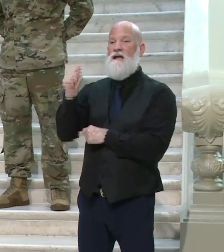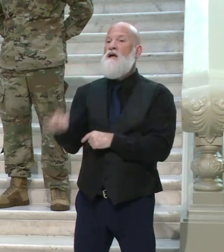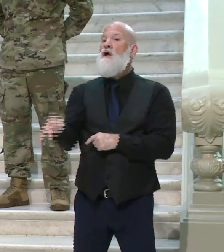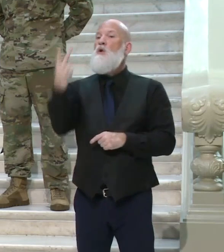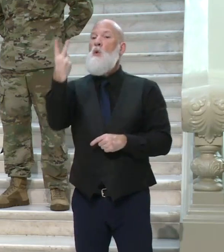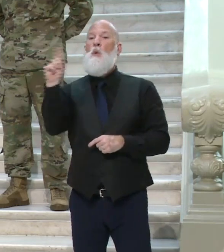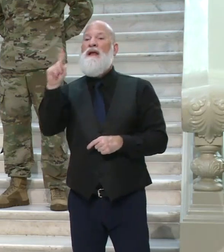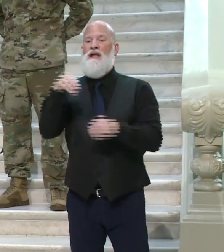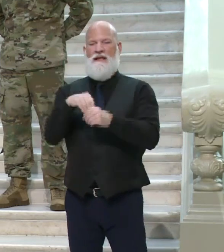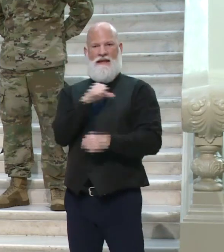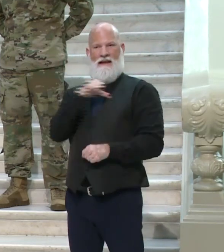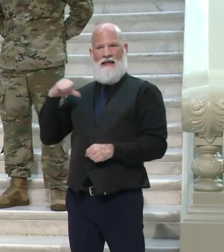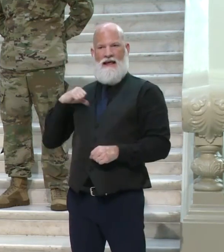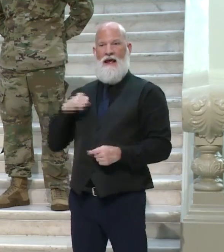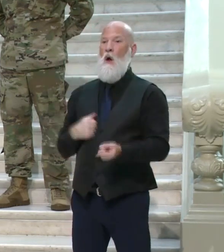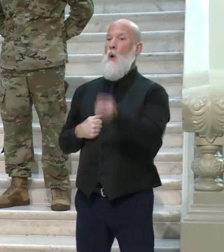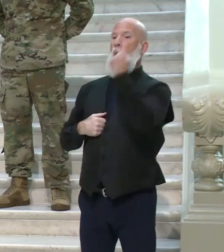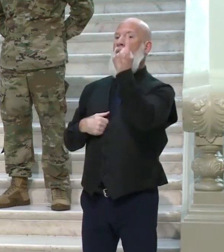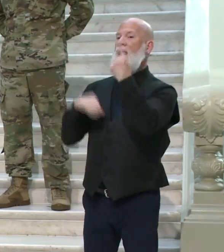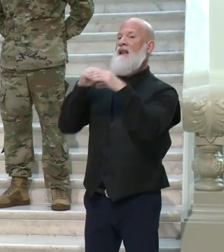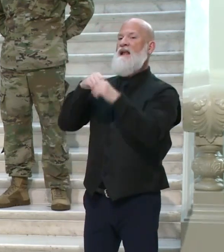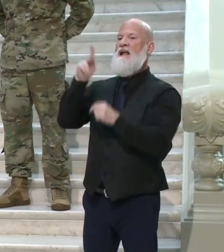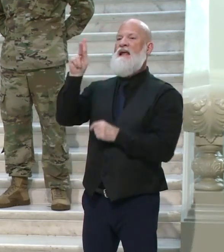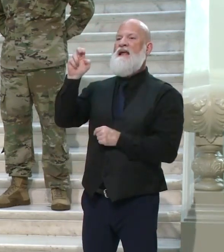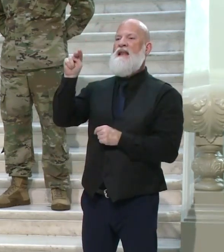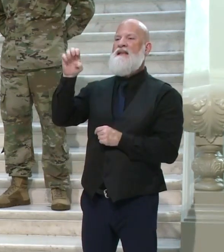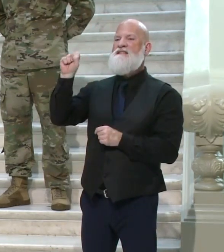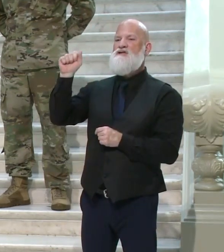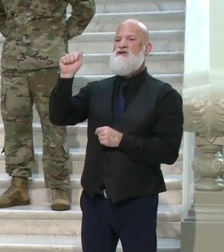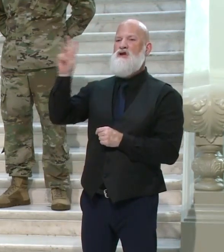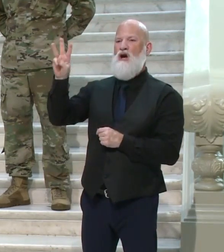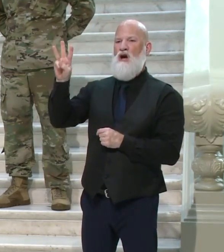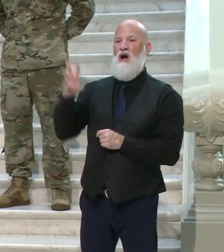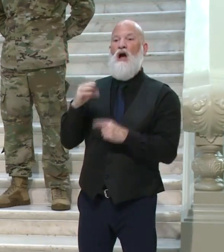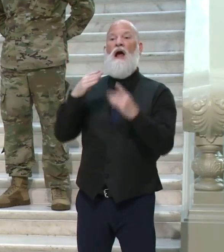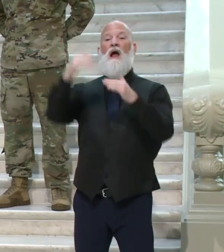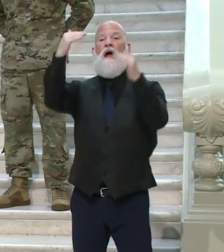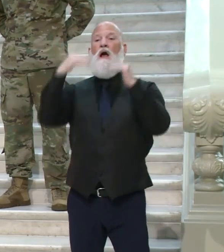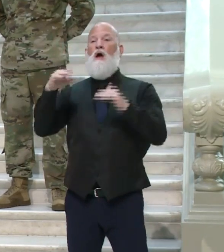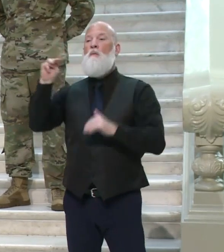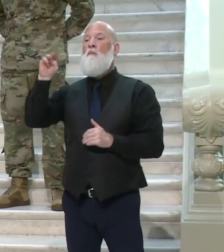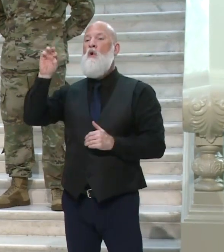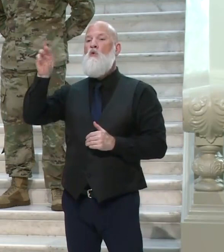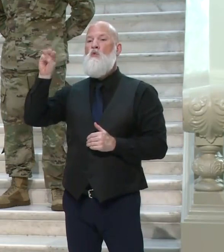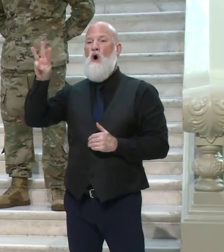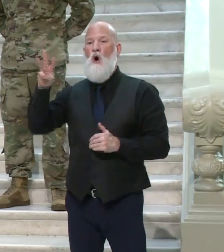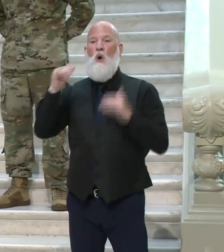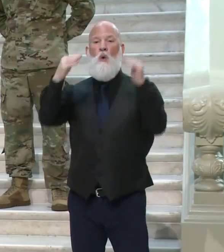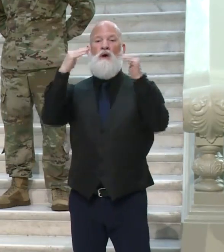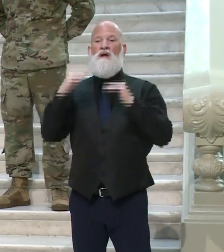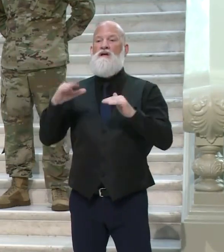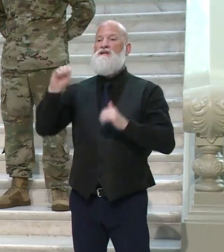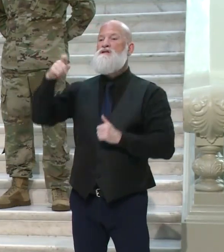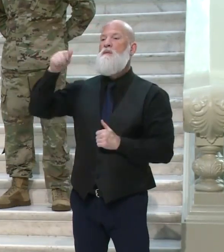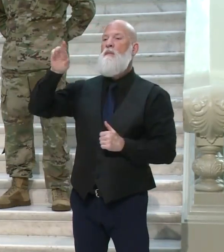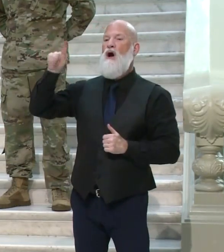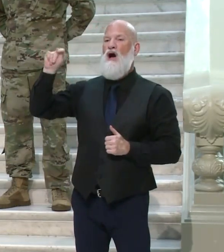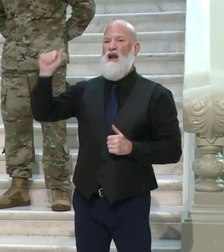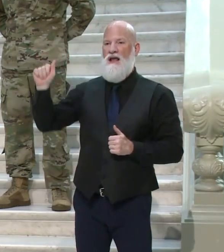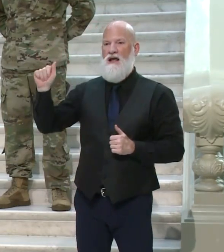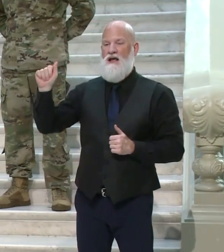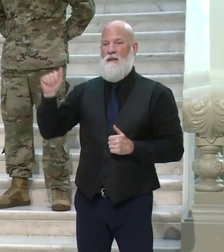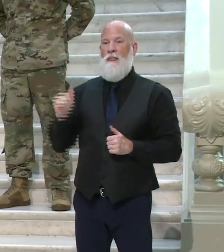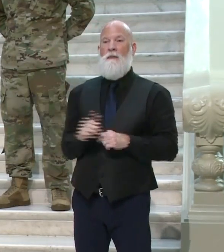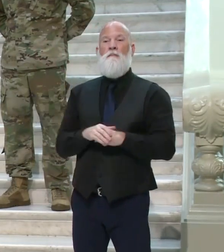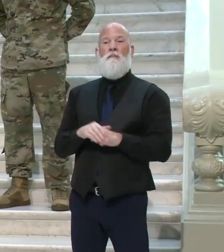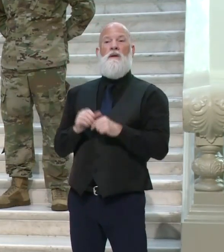Kennesaw, Morrow, and Sparta. As I mentioned last week, the Guard has galvanized 10 mobile strike teams